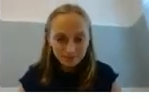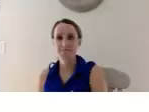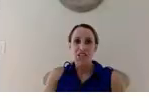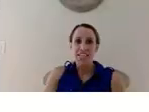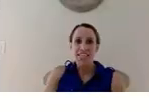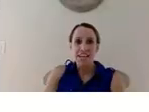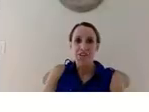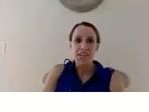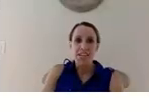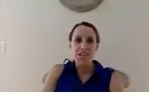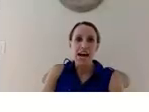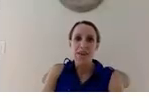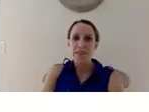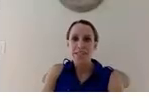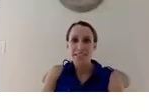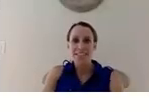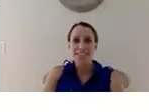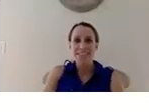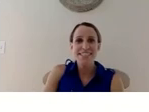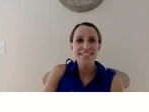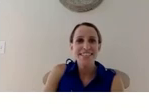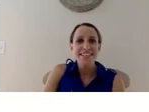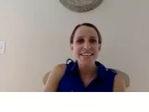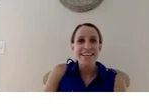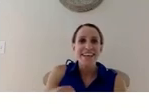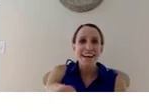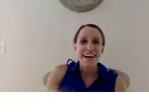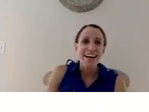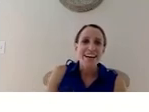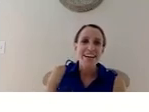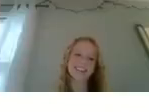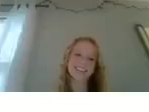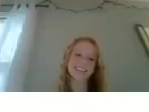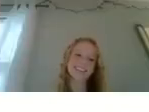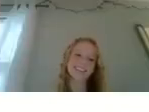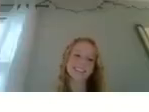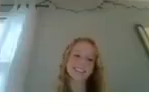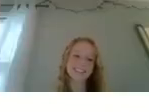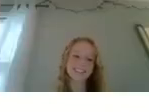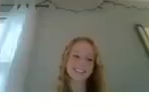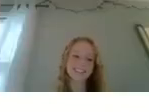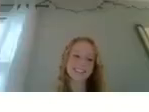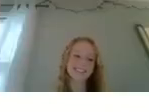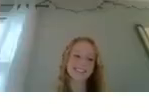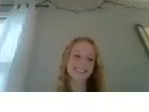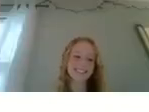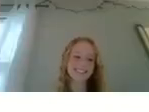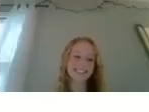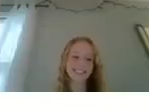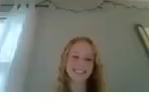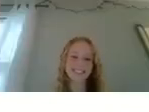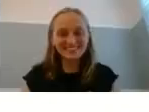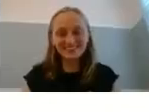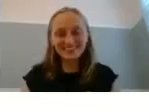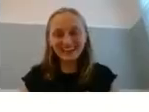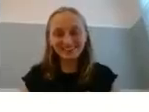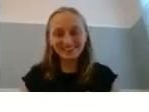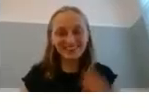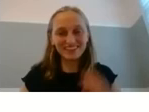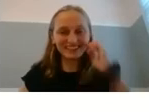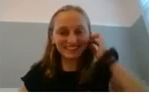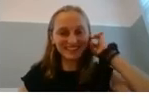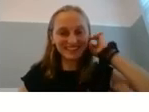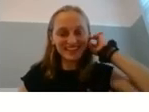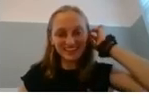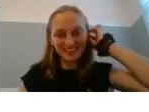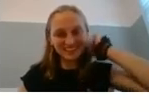and jay said great job thanks jay shout out to jay jay was extremely helpful